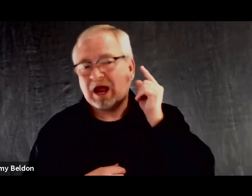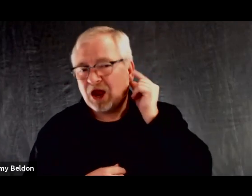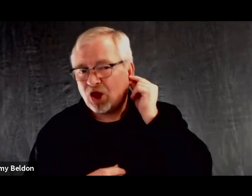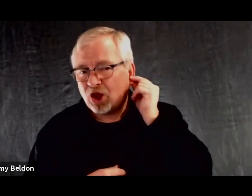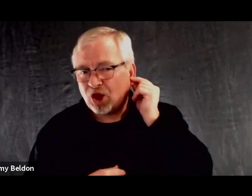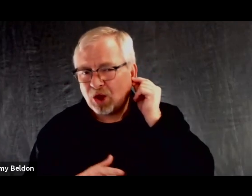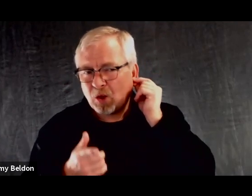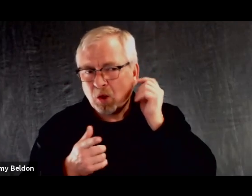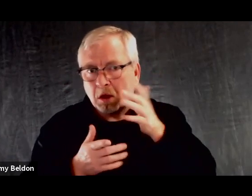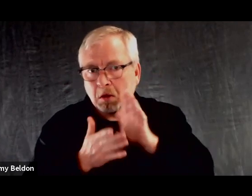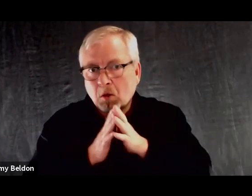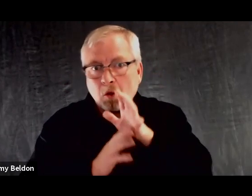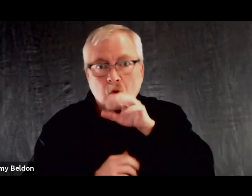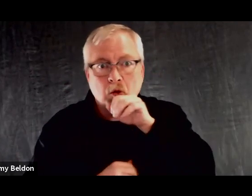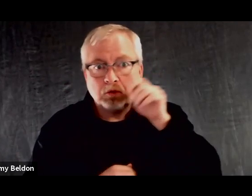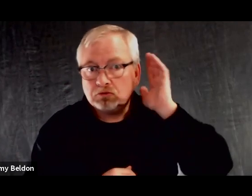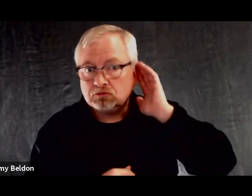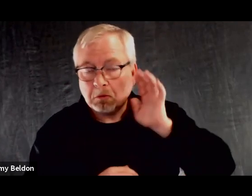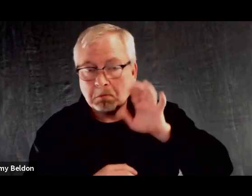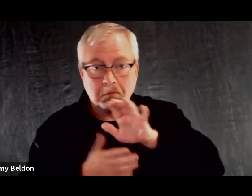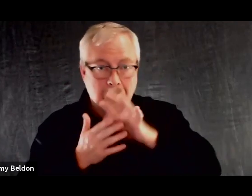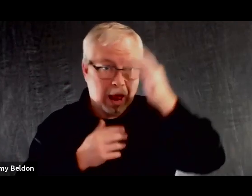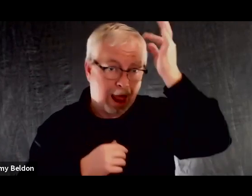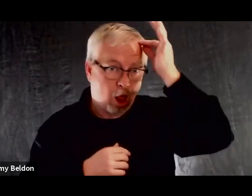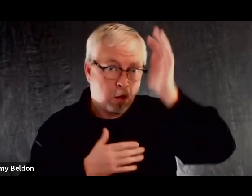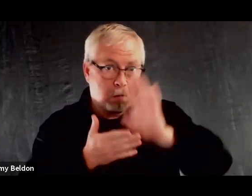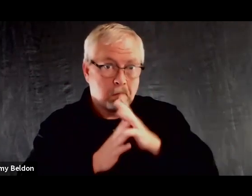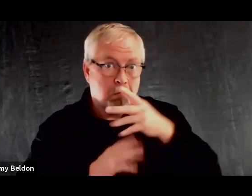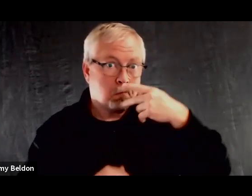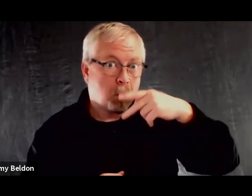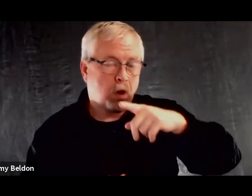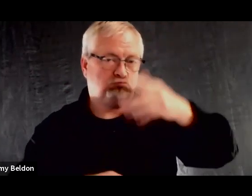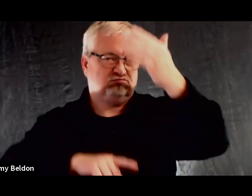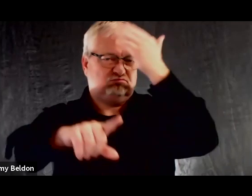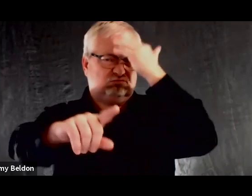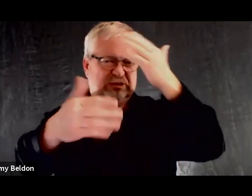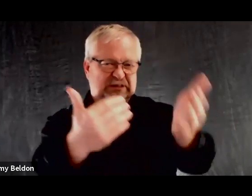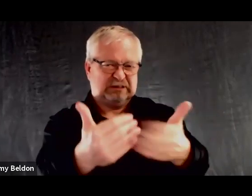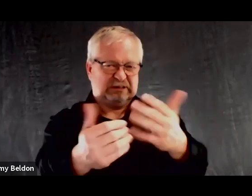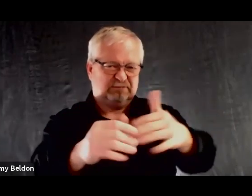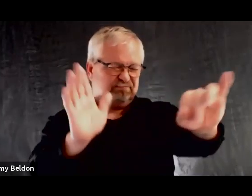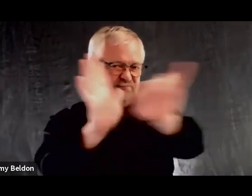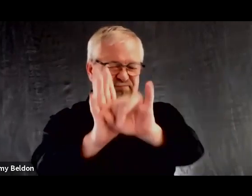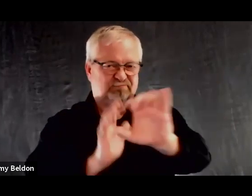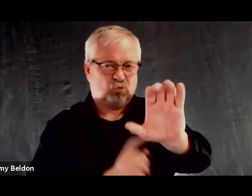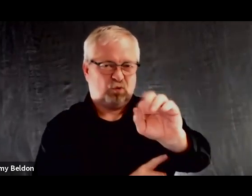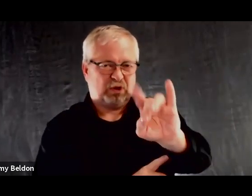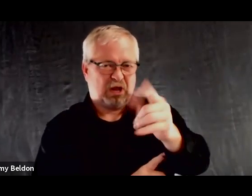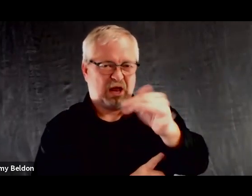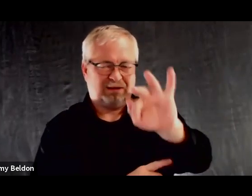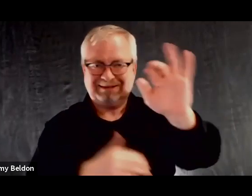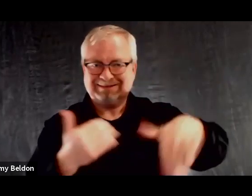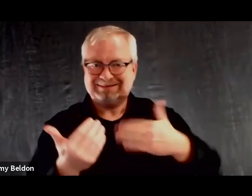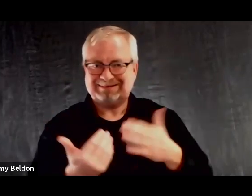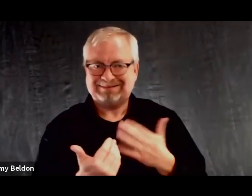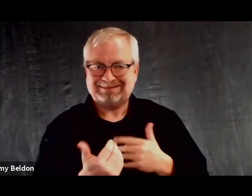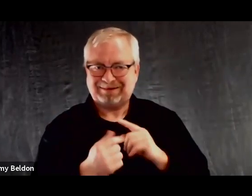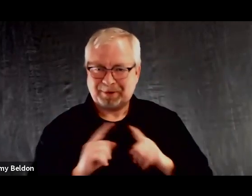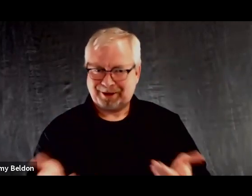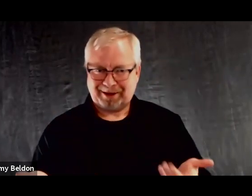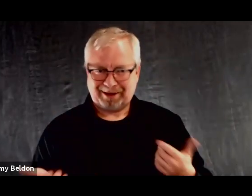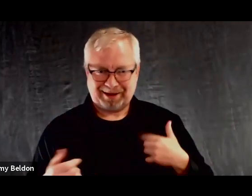to, know who to test and what you might expect from the test results. So I think that the goal to